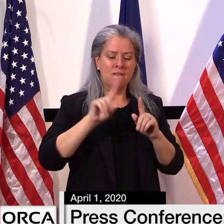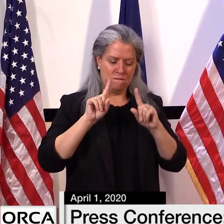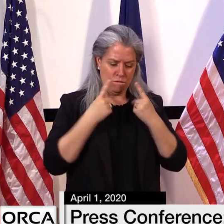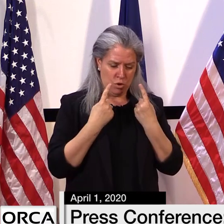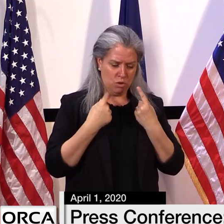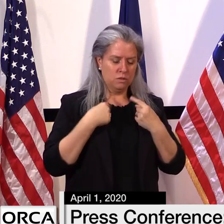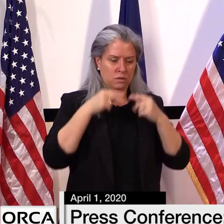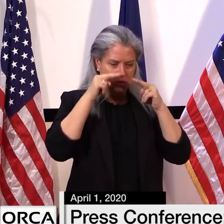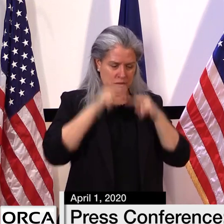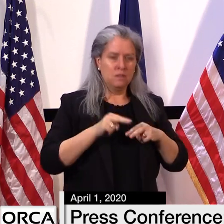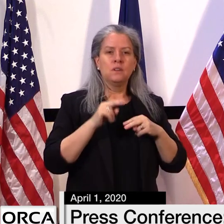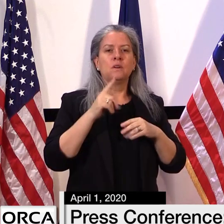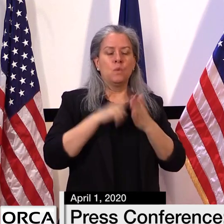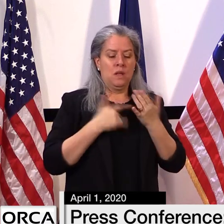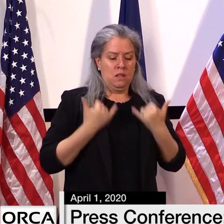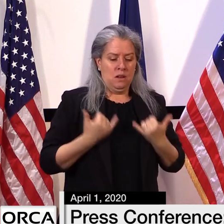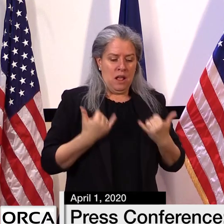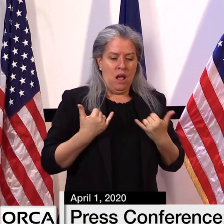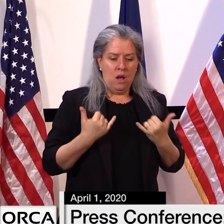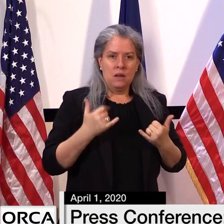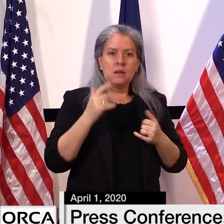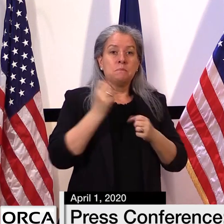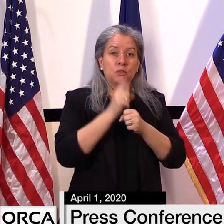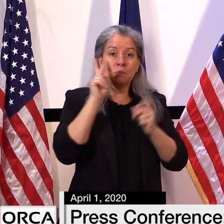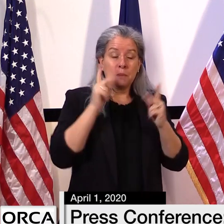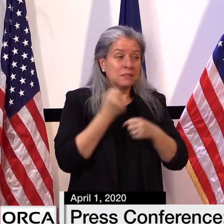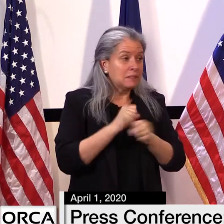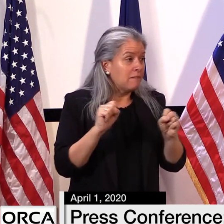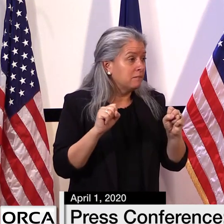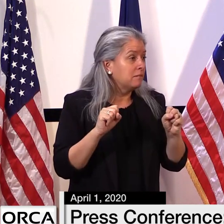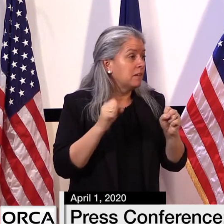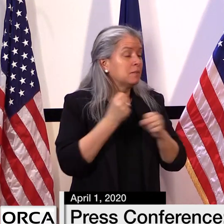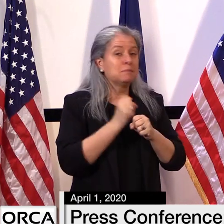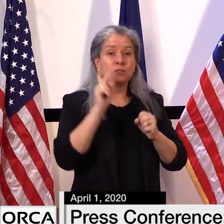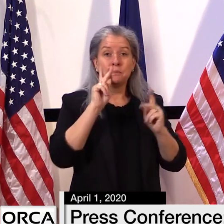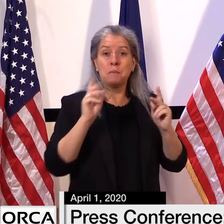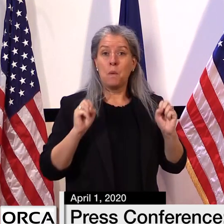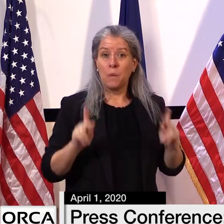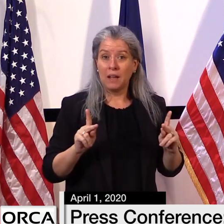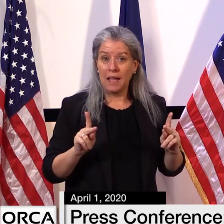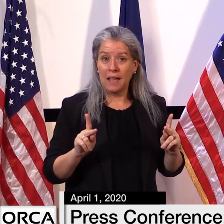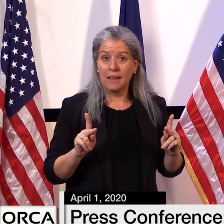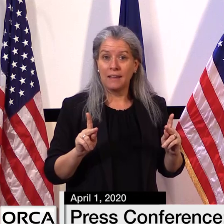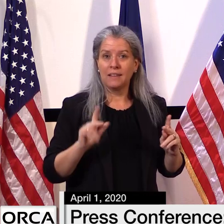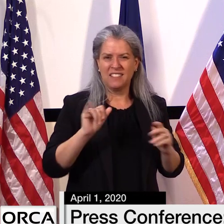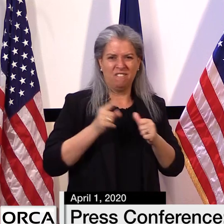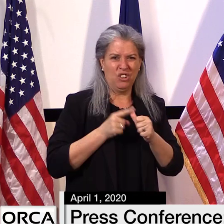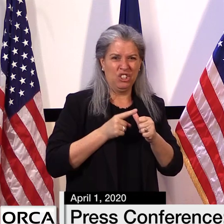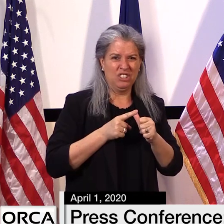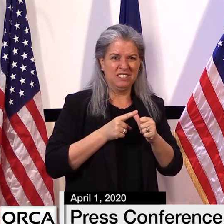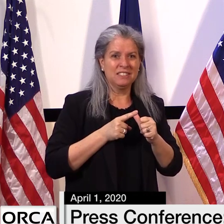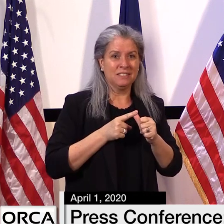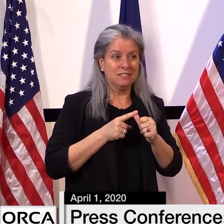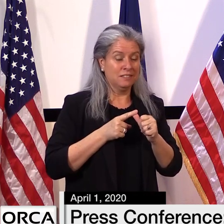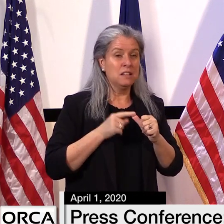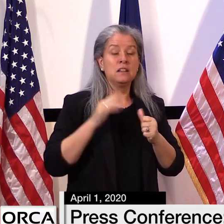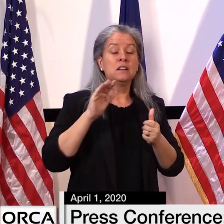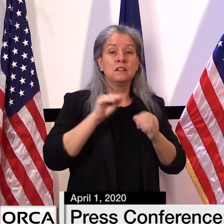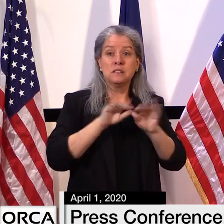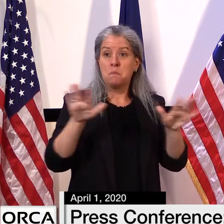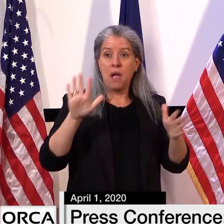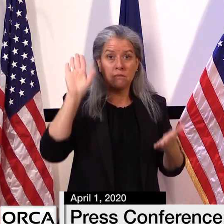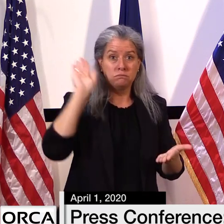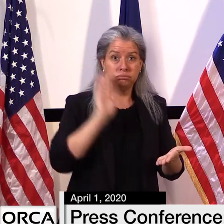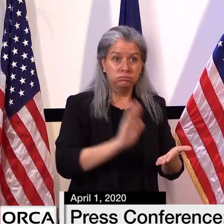take care of the crisis and keep people safe and make sure that we're doing all we can to prevent this spread. And then